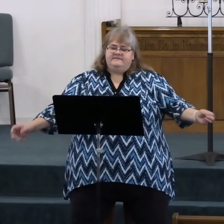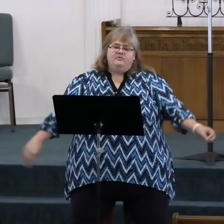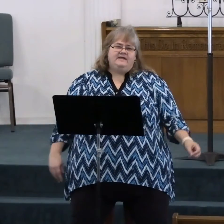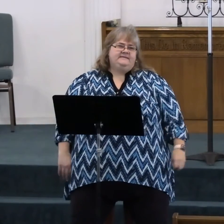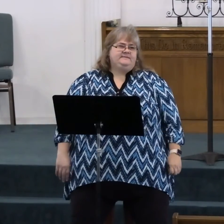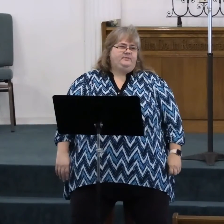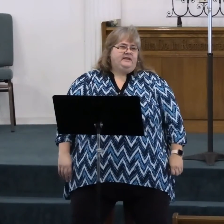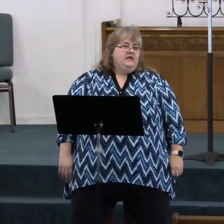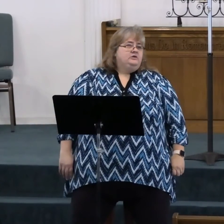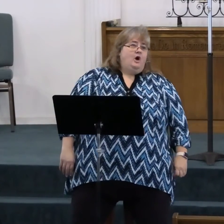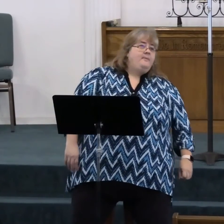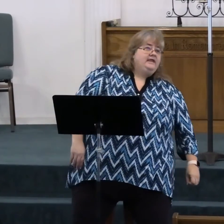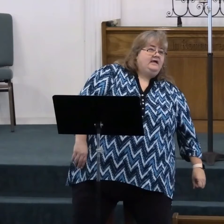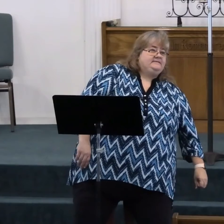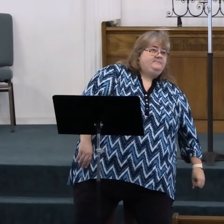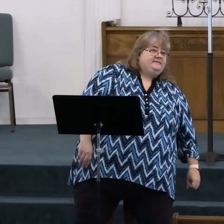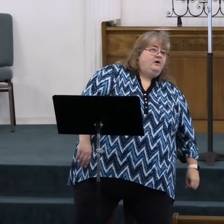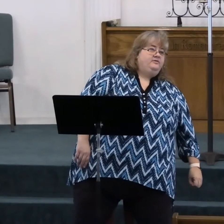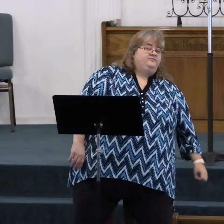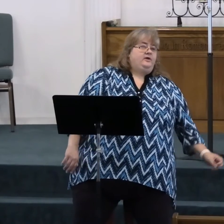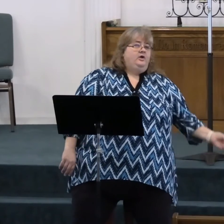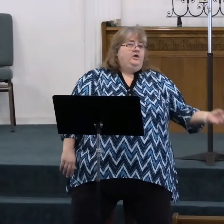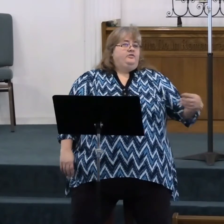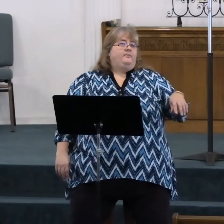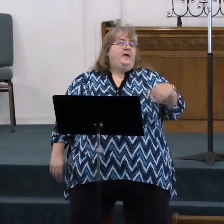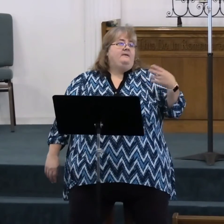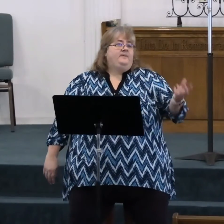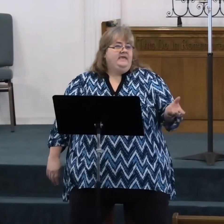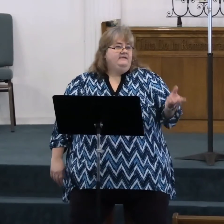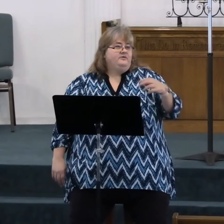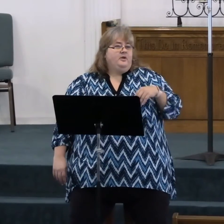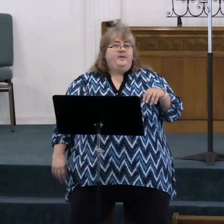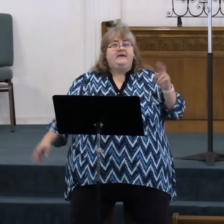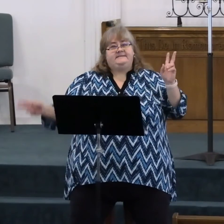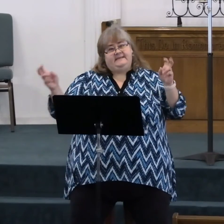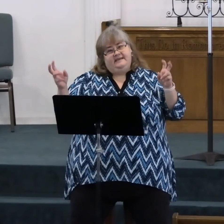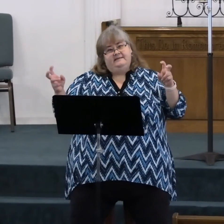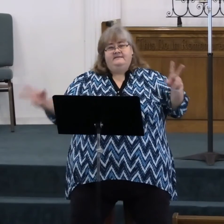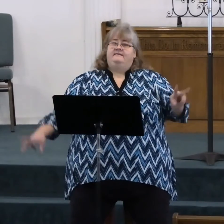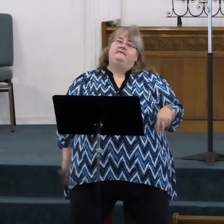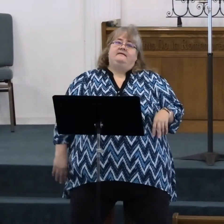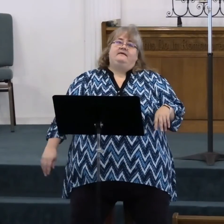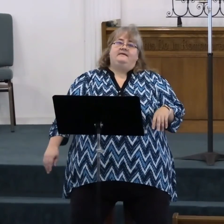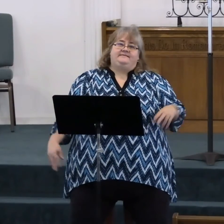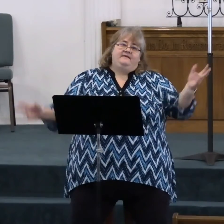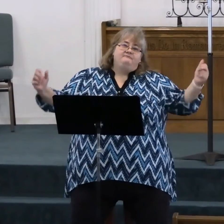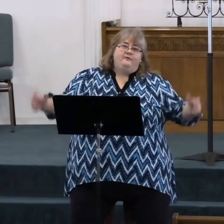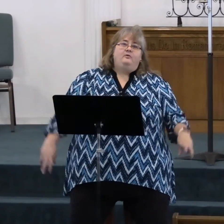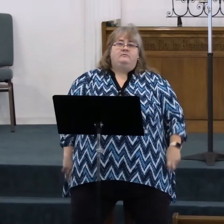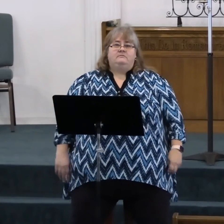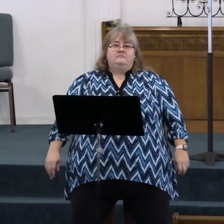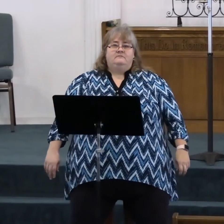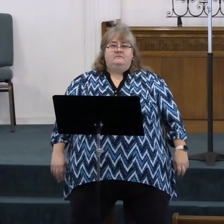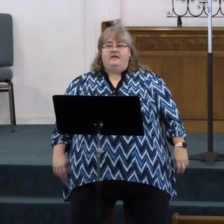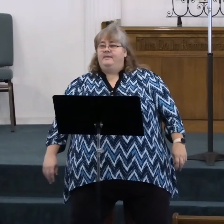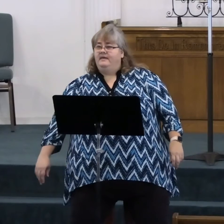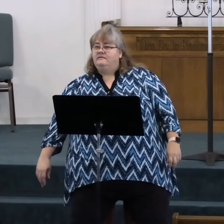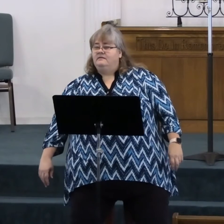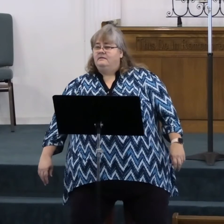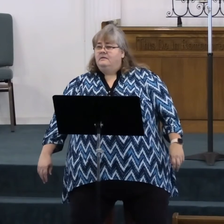don't like discipline. Nobody likes to be told that their pet peeve or their pet sin is sinful. Amen?